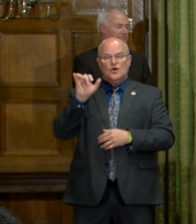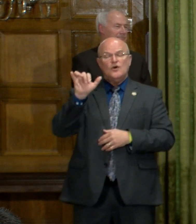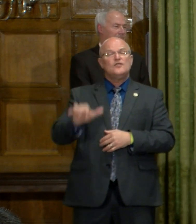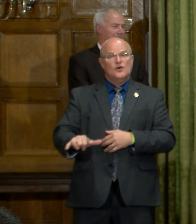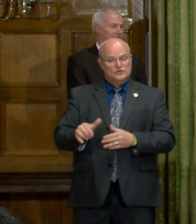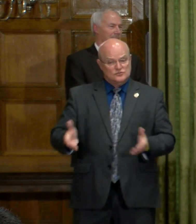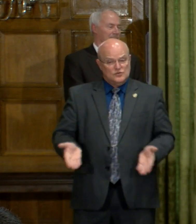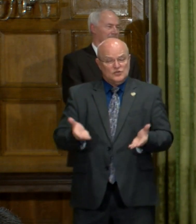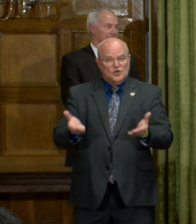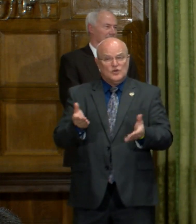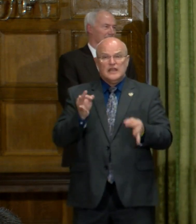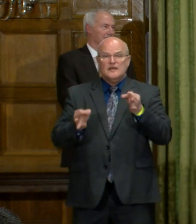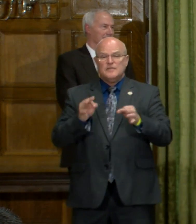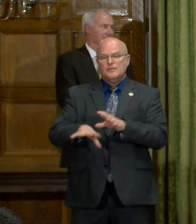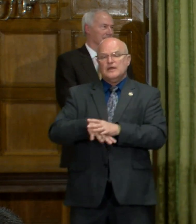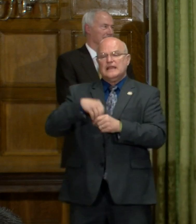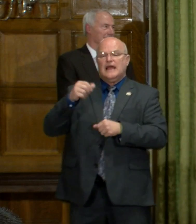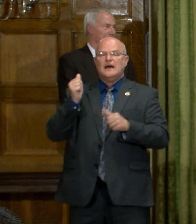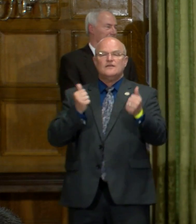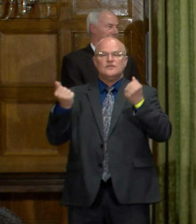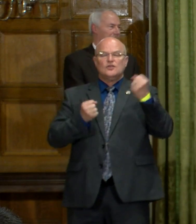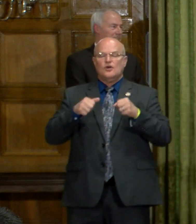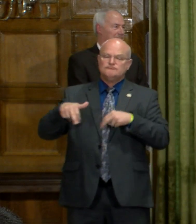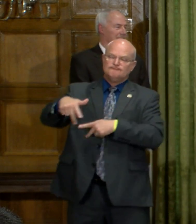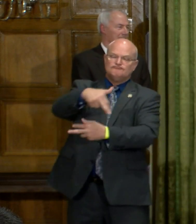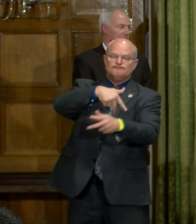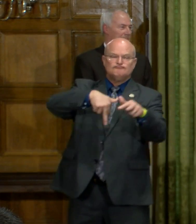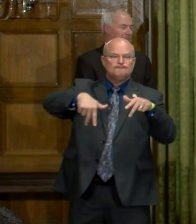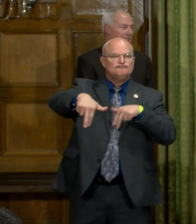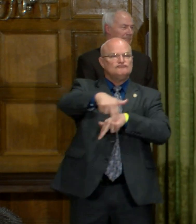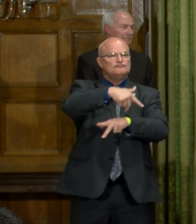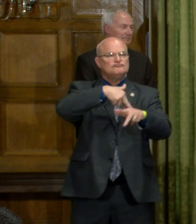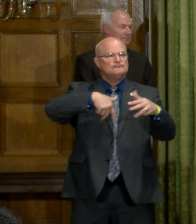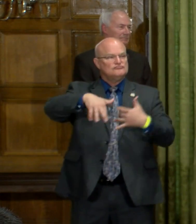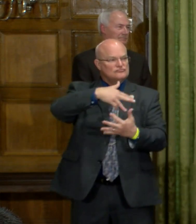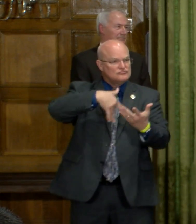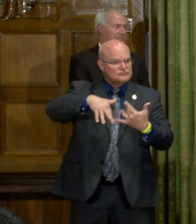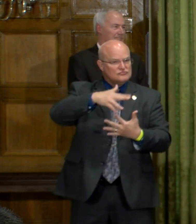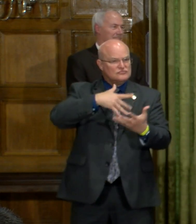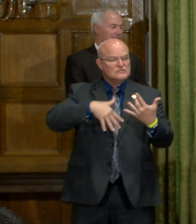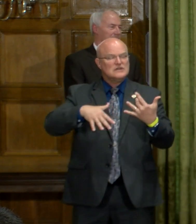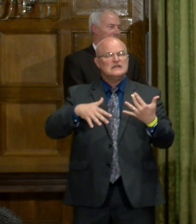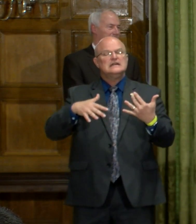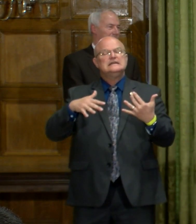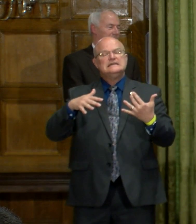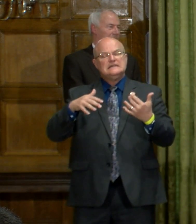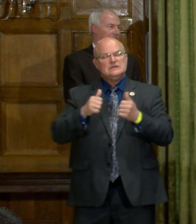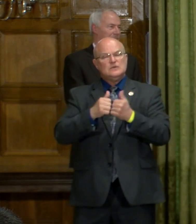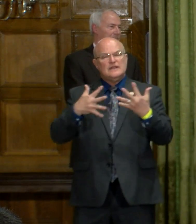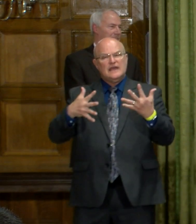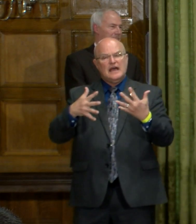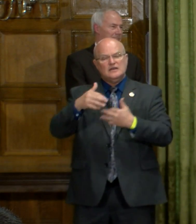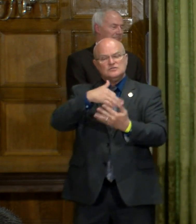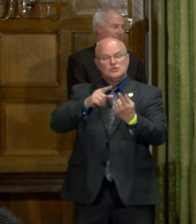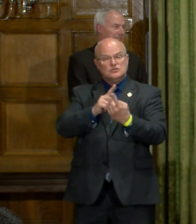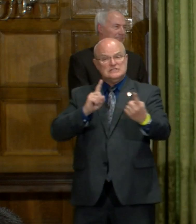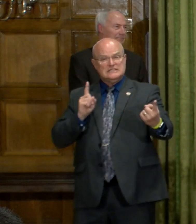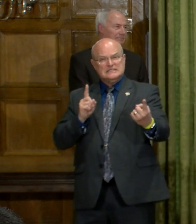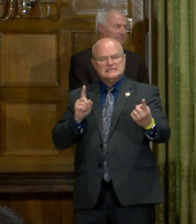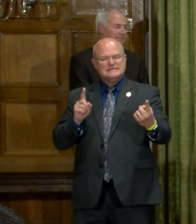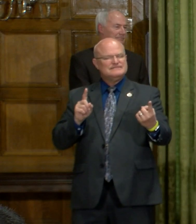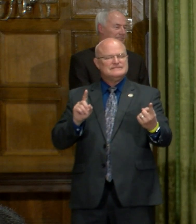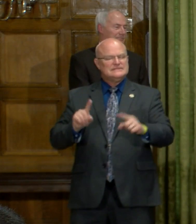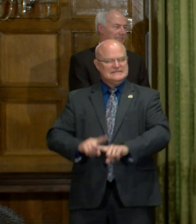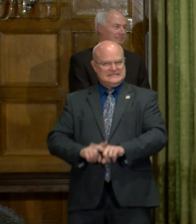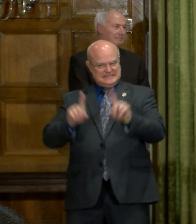those are to be encouraged. Now, if people get out of their cars and they start interacting with each other without social distancing, well, that's